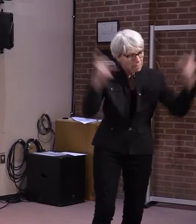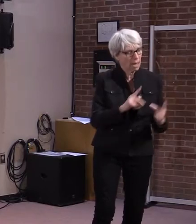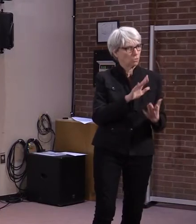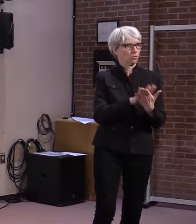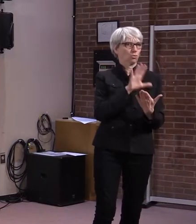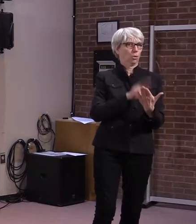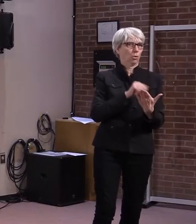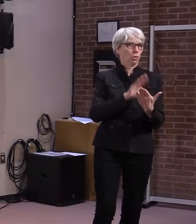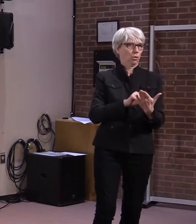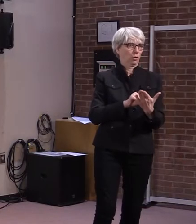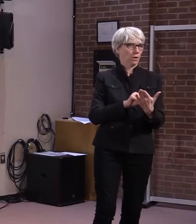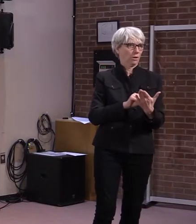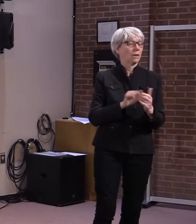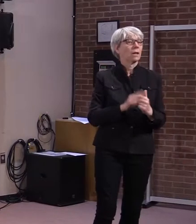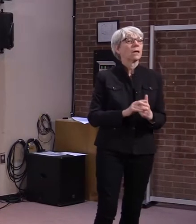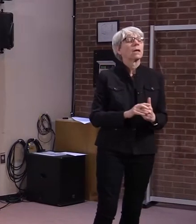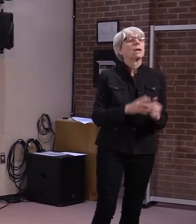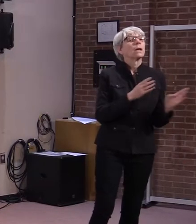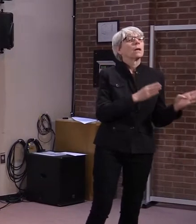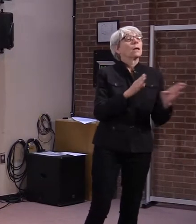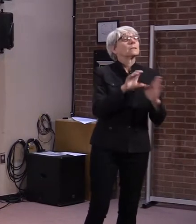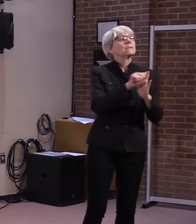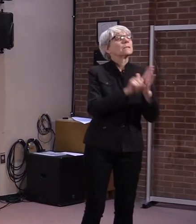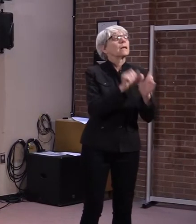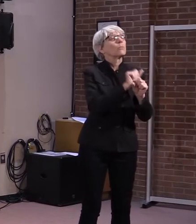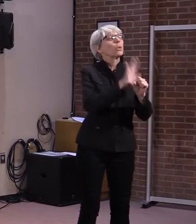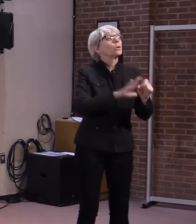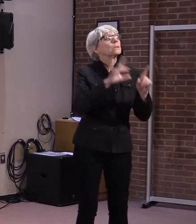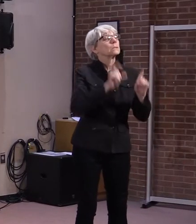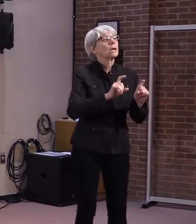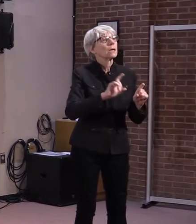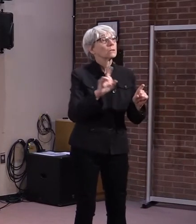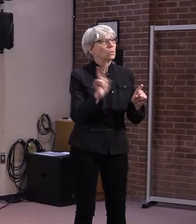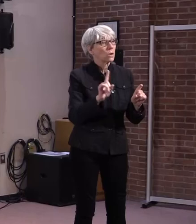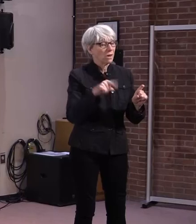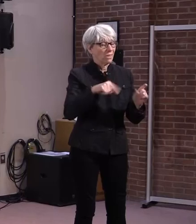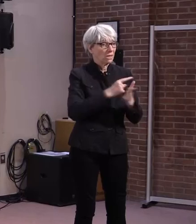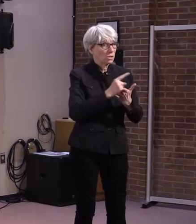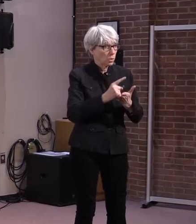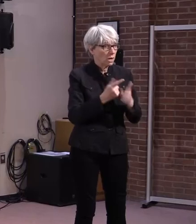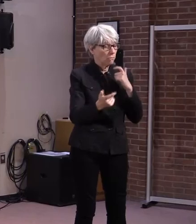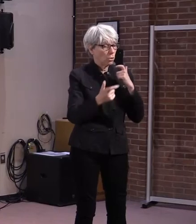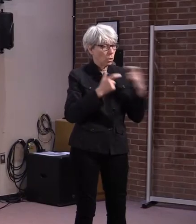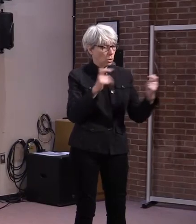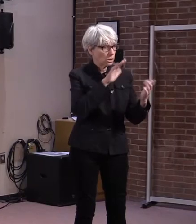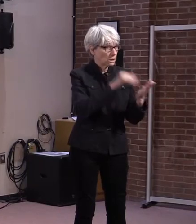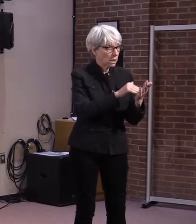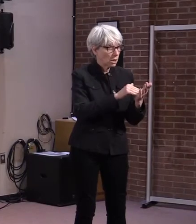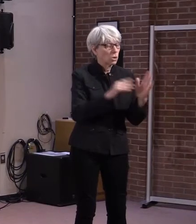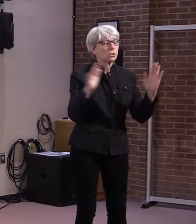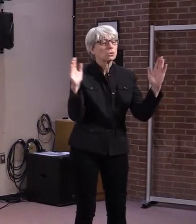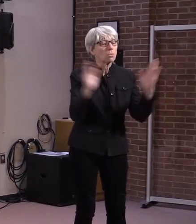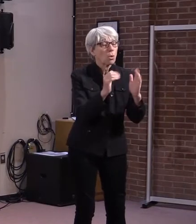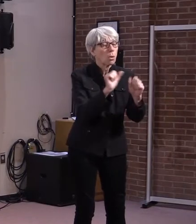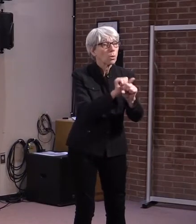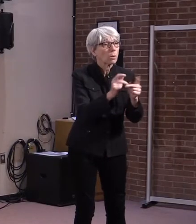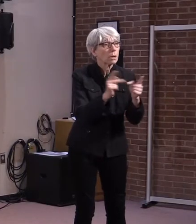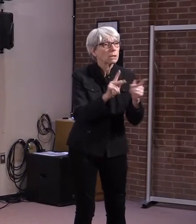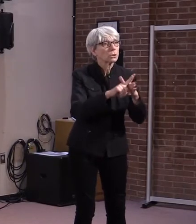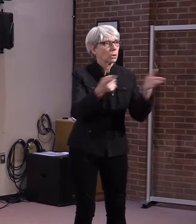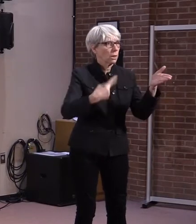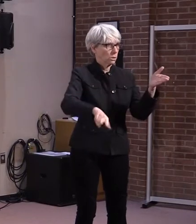employees testing will begin later this week at larger hubs and early next week at smaller workstations. We